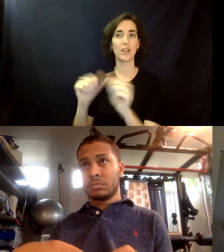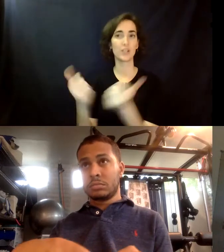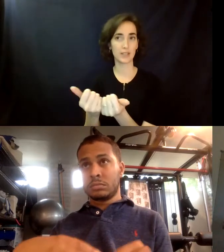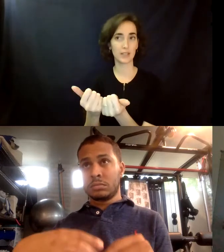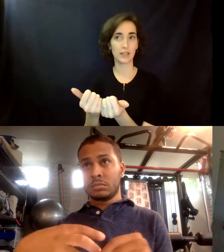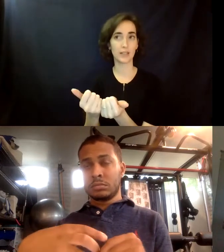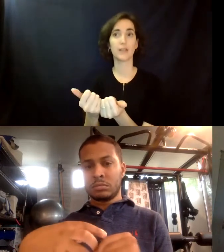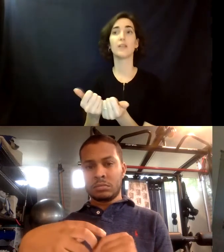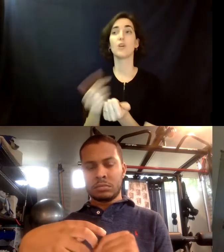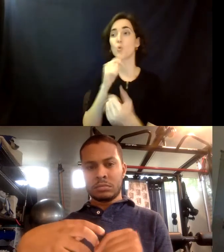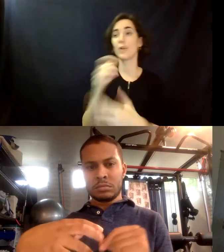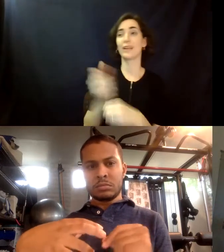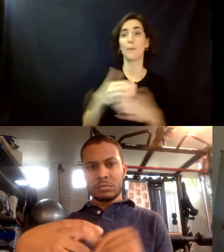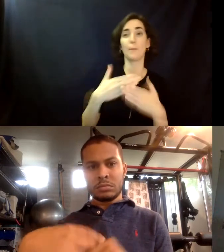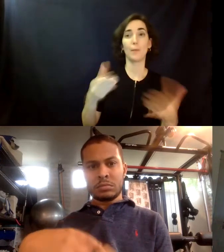least receives public money.